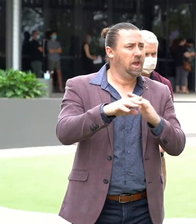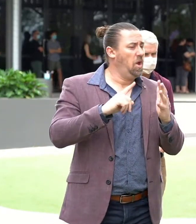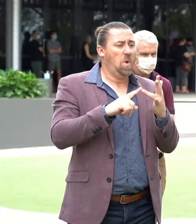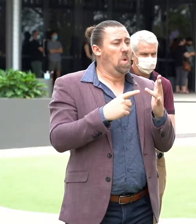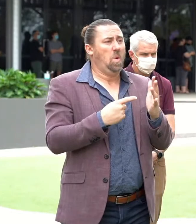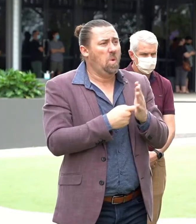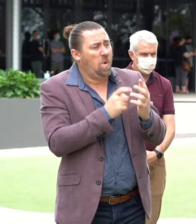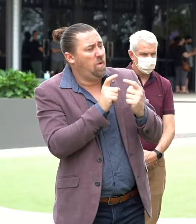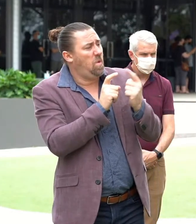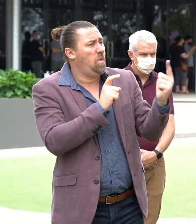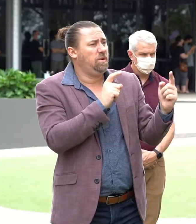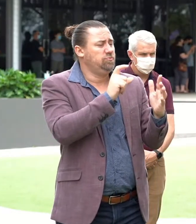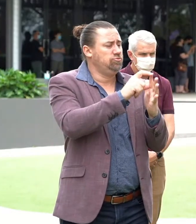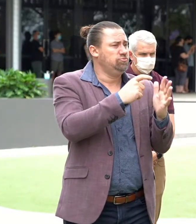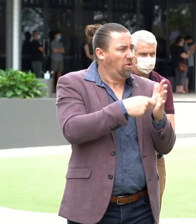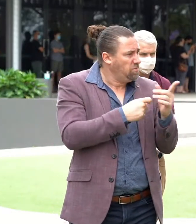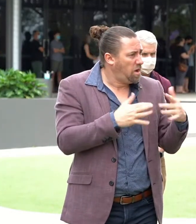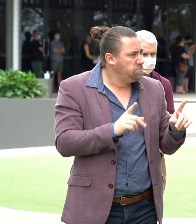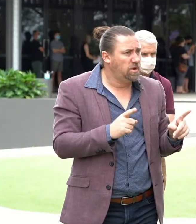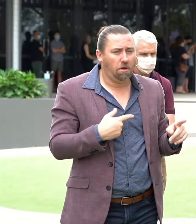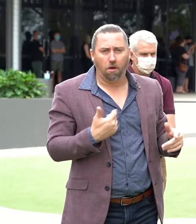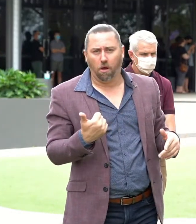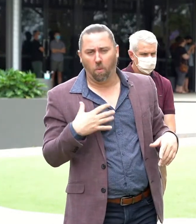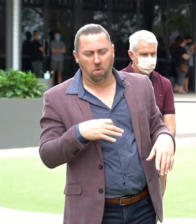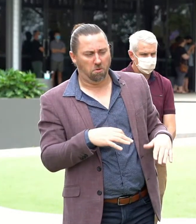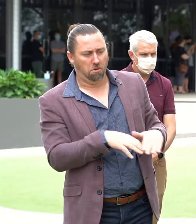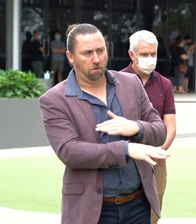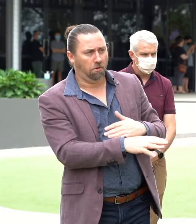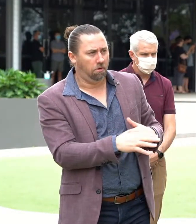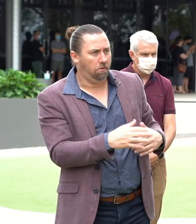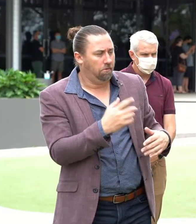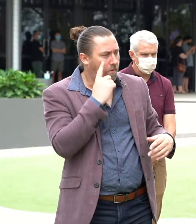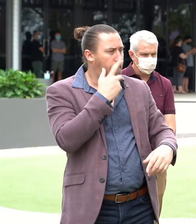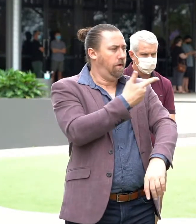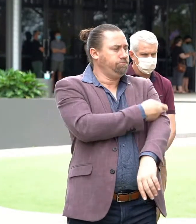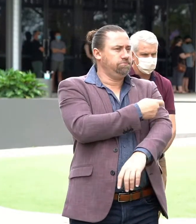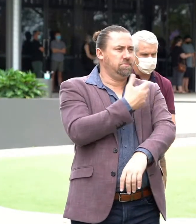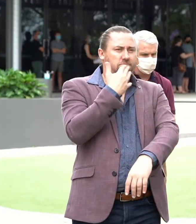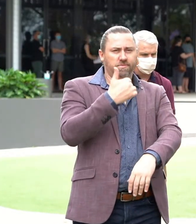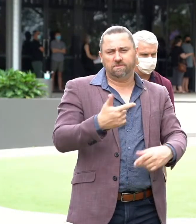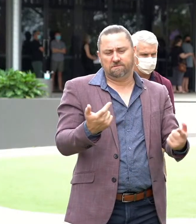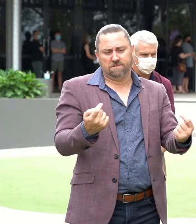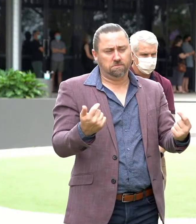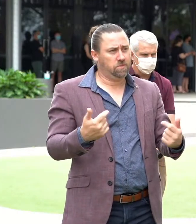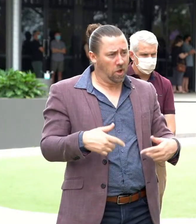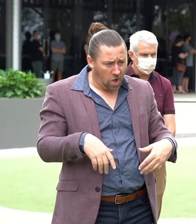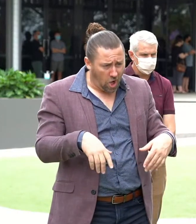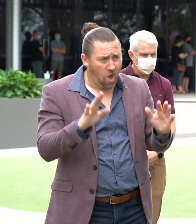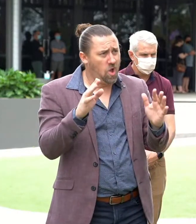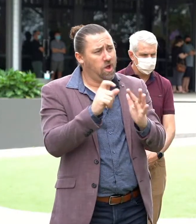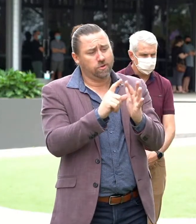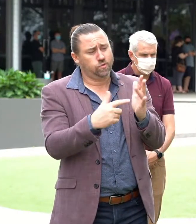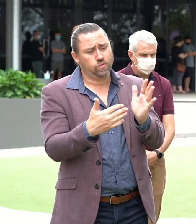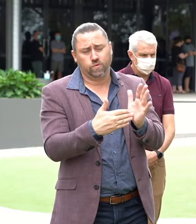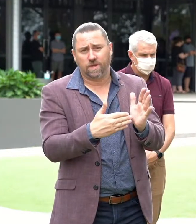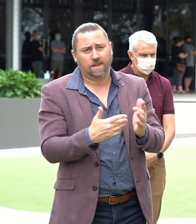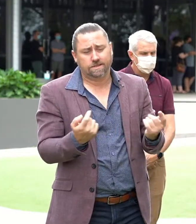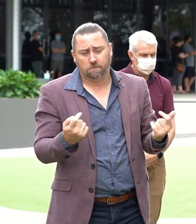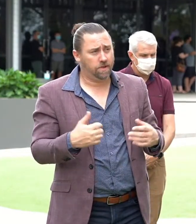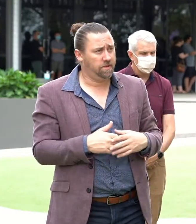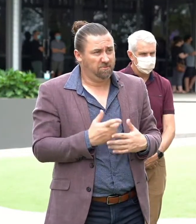vaccination clinics, for example, where you can obtain a vaccine, and come forward and get vaccinated. That's our